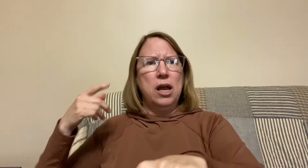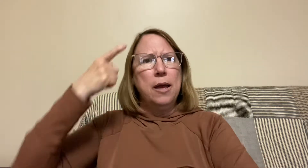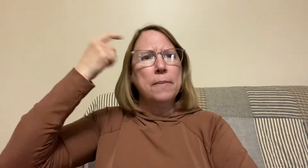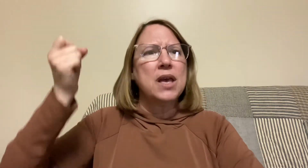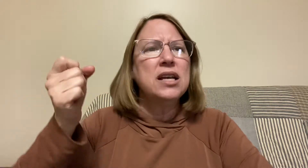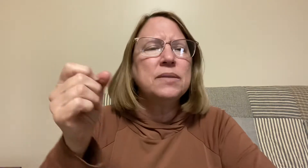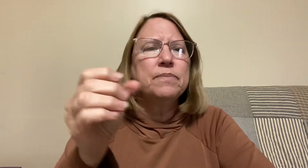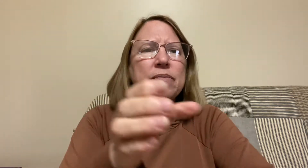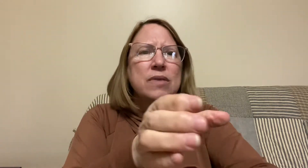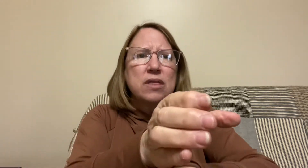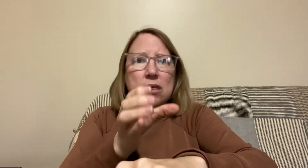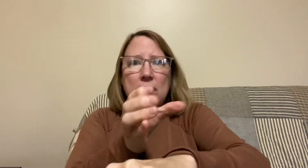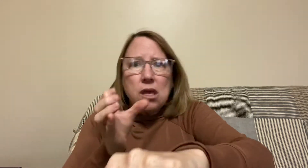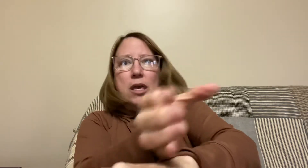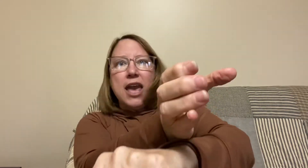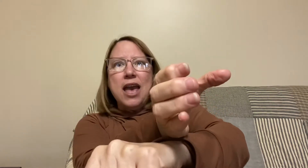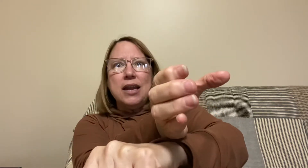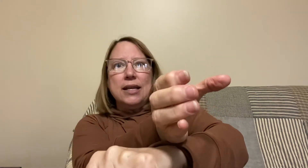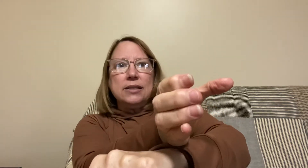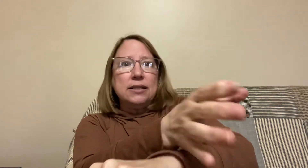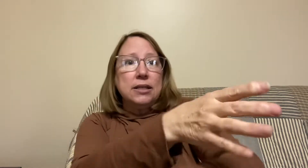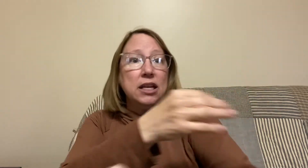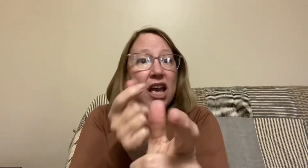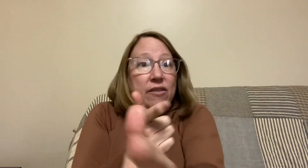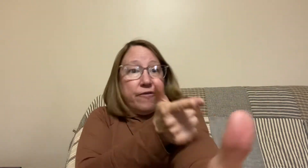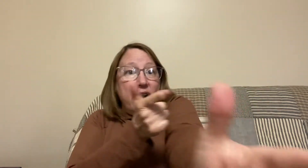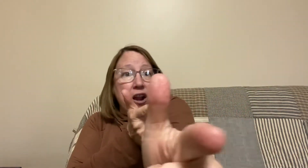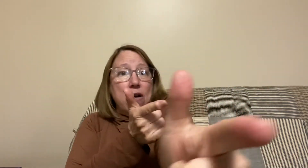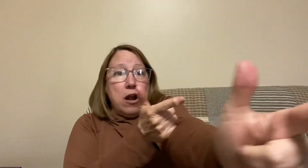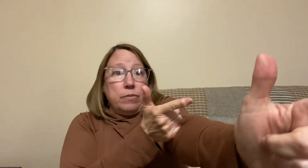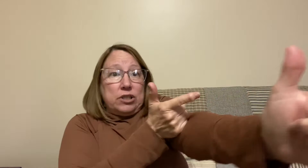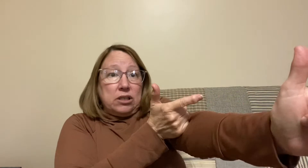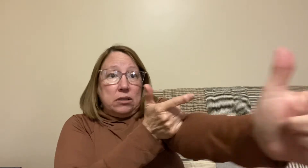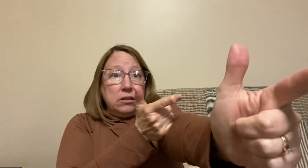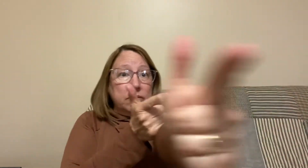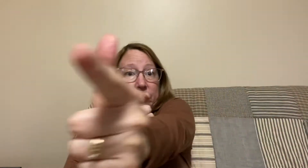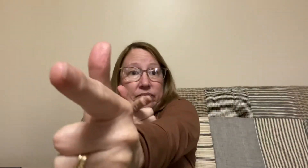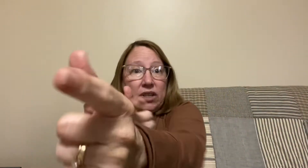14 times during the 1400s.